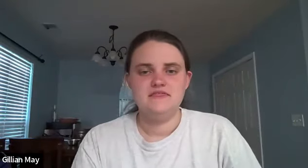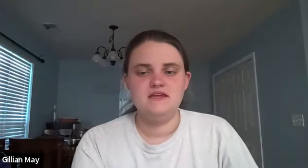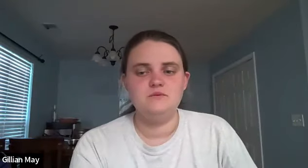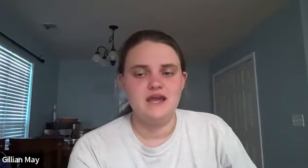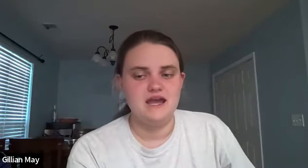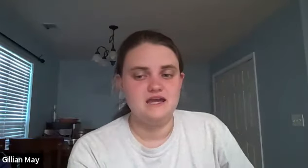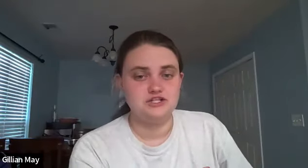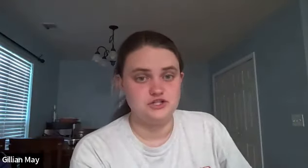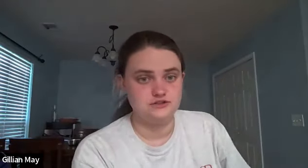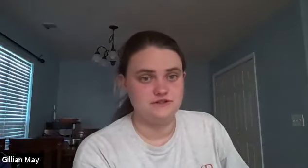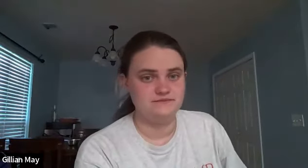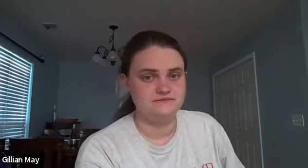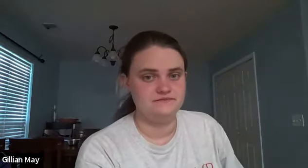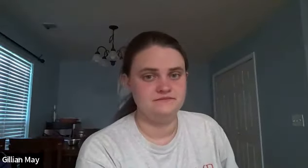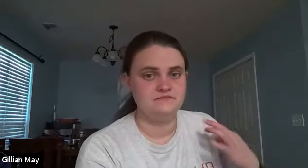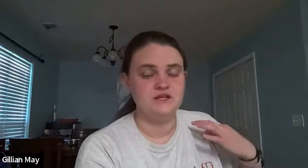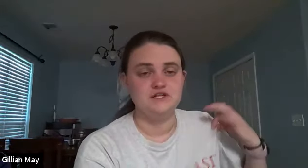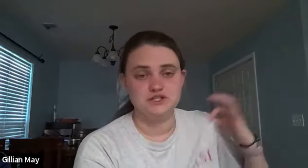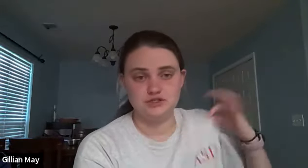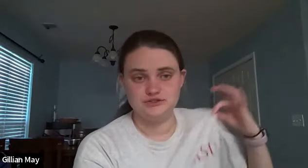Then we had shirt, shirt.